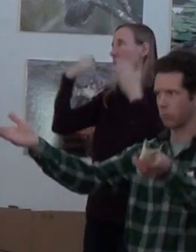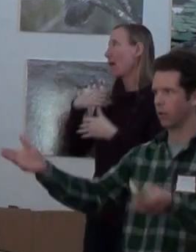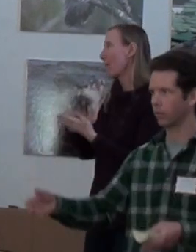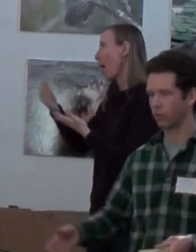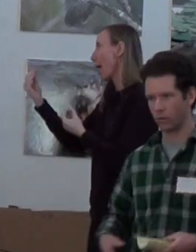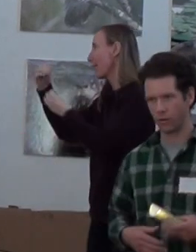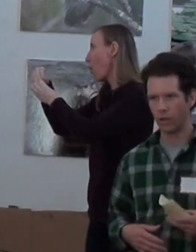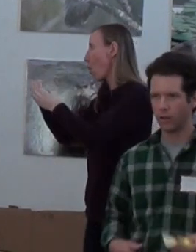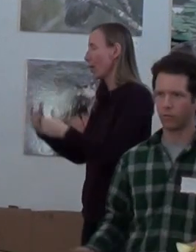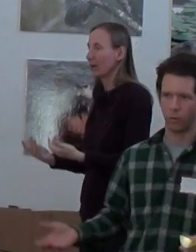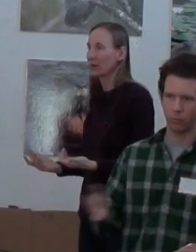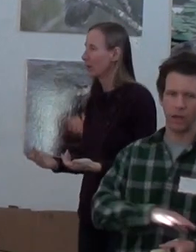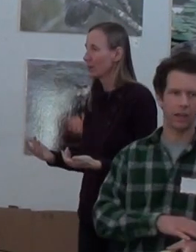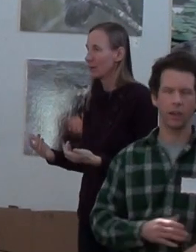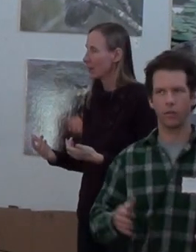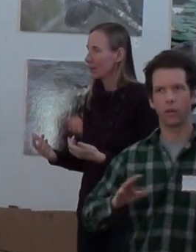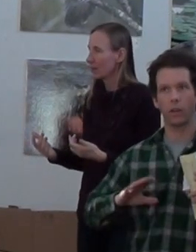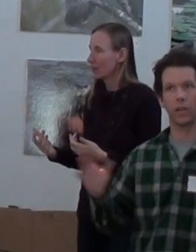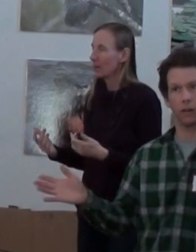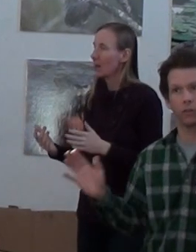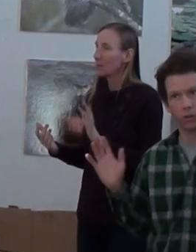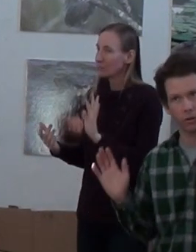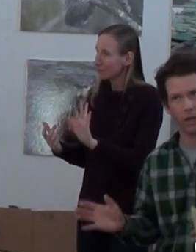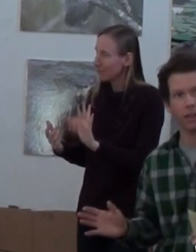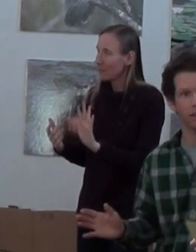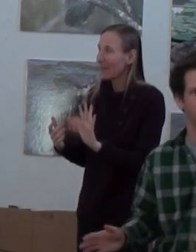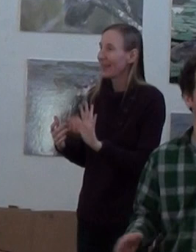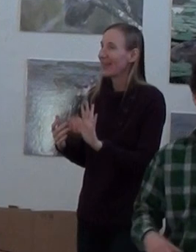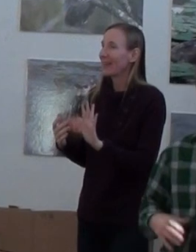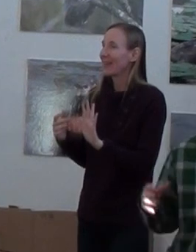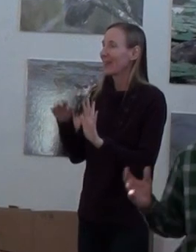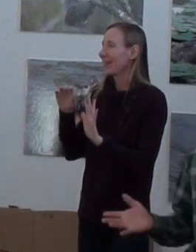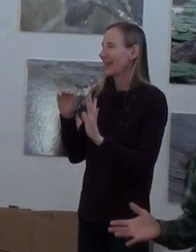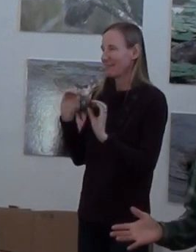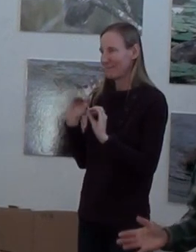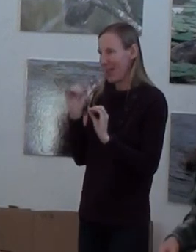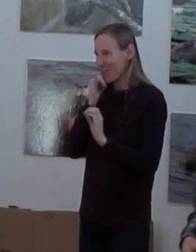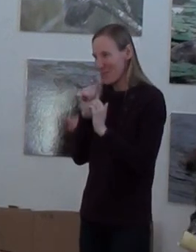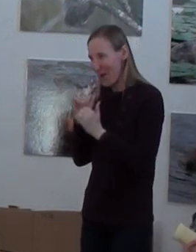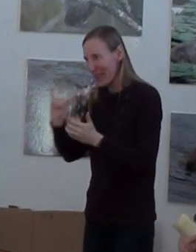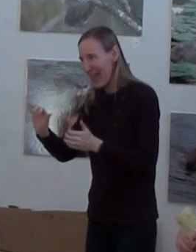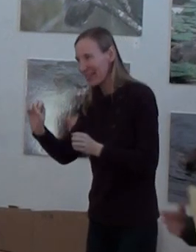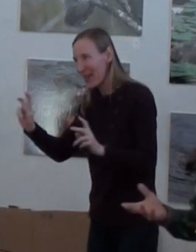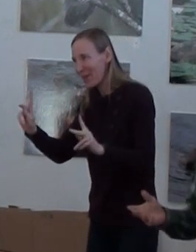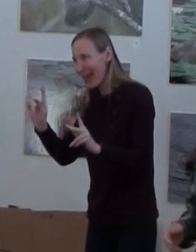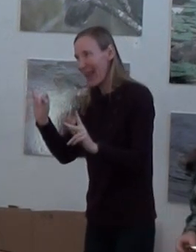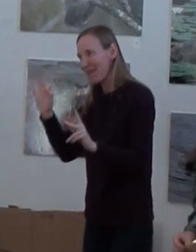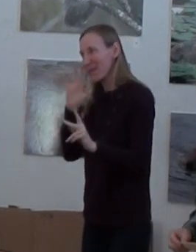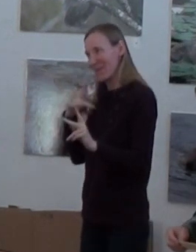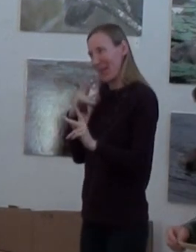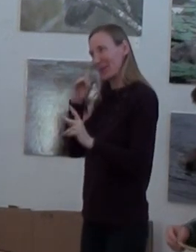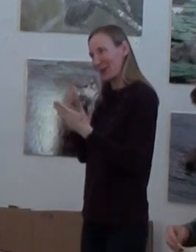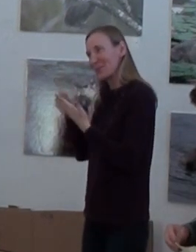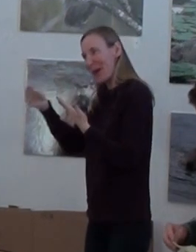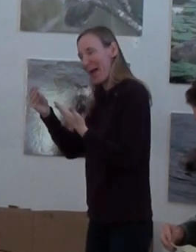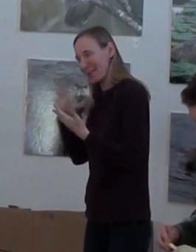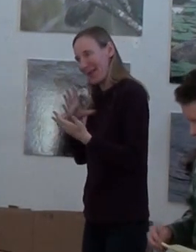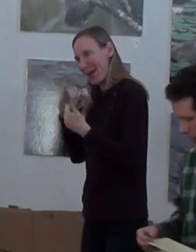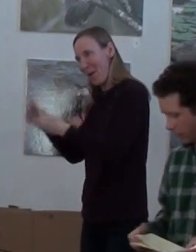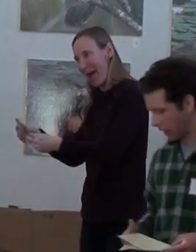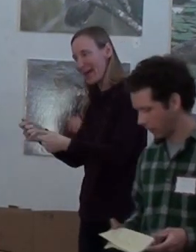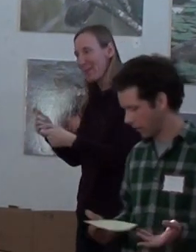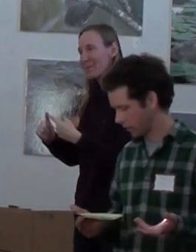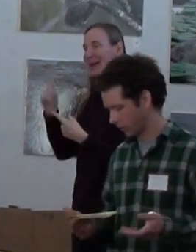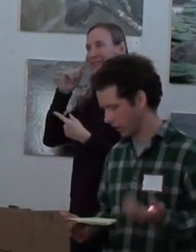go buy someone else's and fold it back, you know, nothing, again, nothing, the ethics of this, is nothing wrong with that, but what makes a good beekeeper?